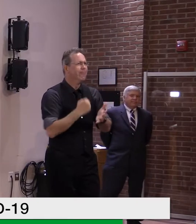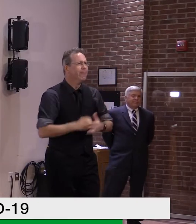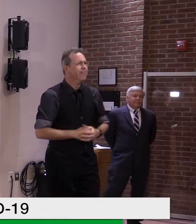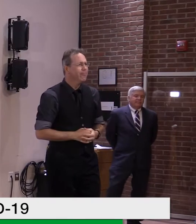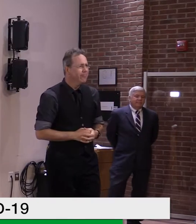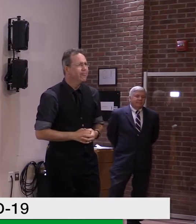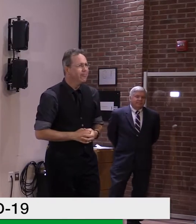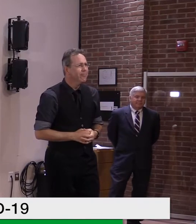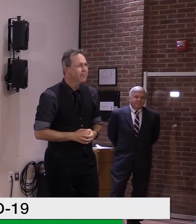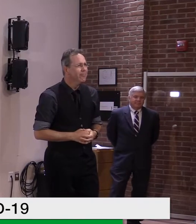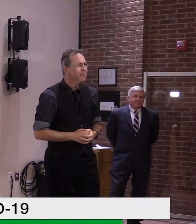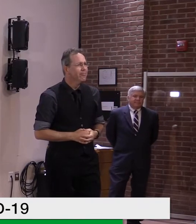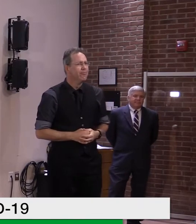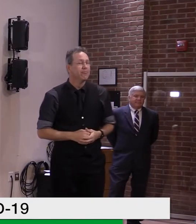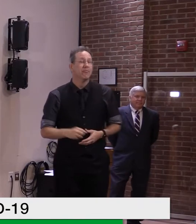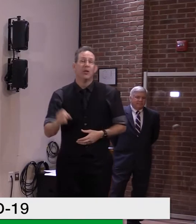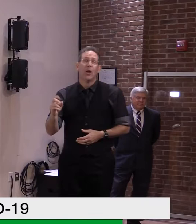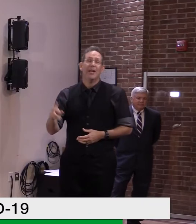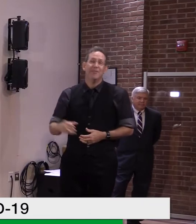Okay.